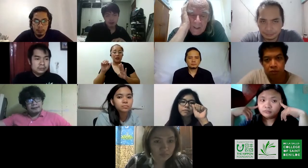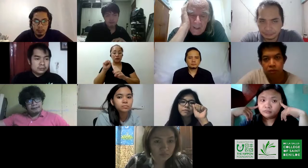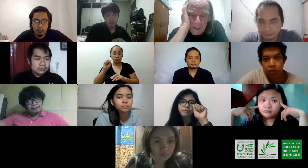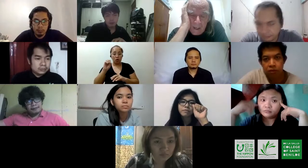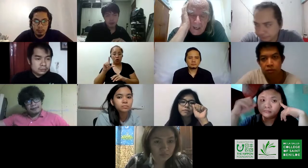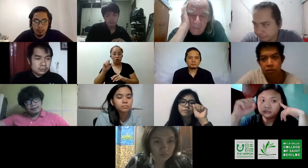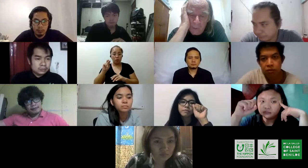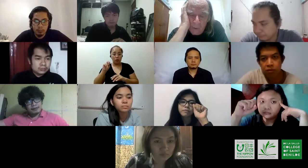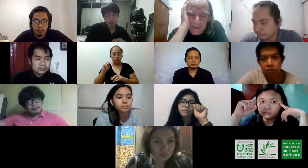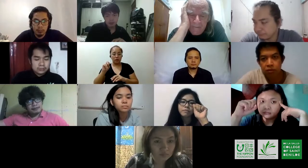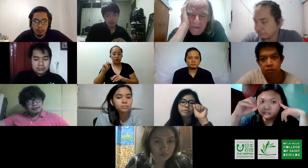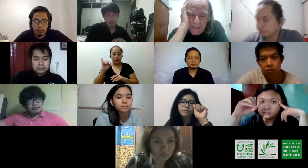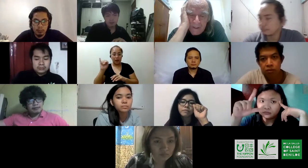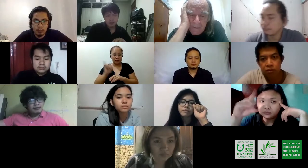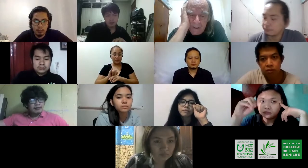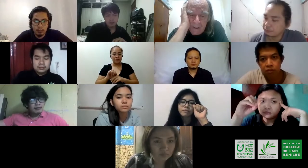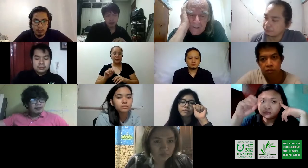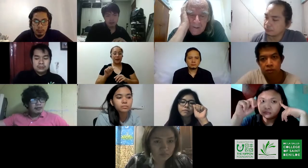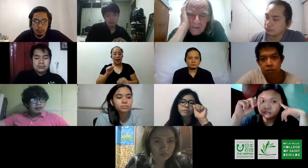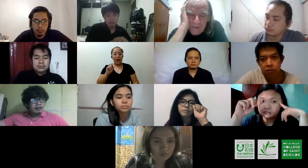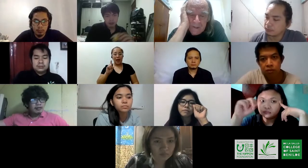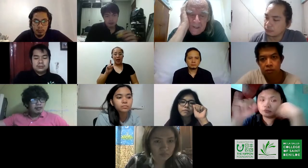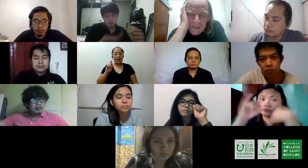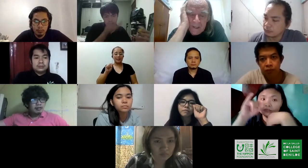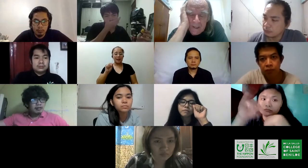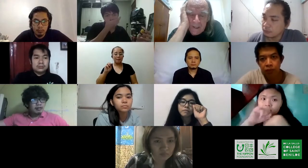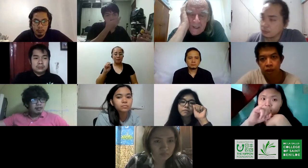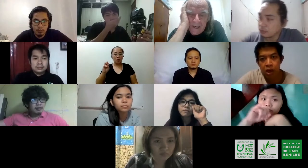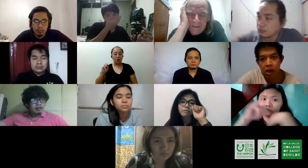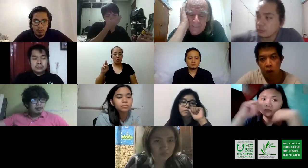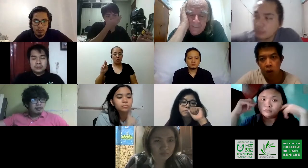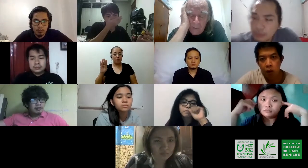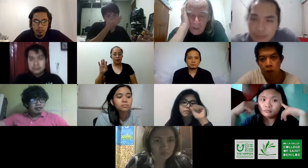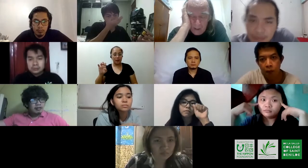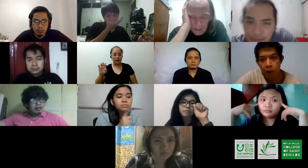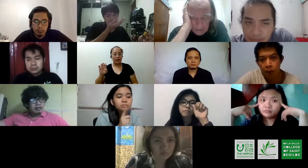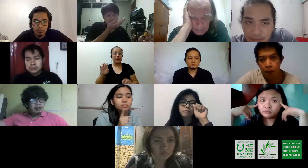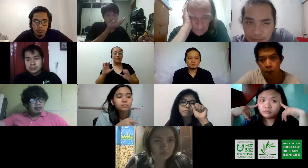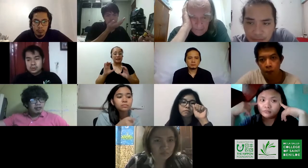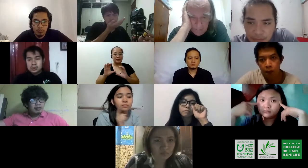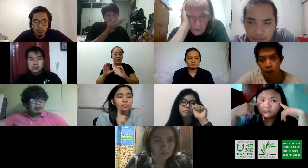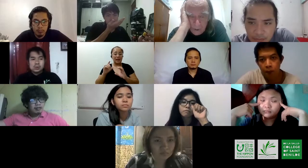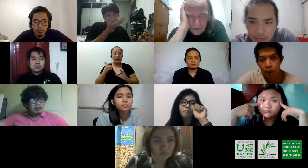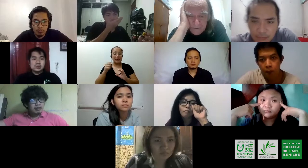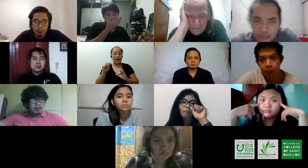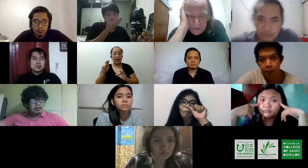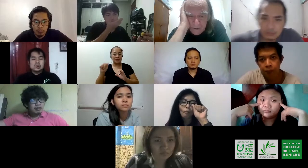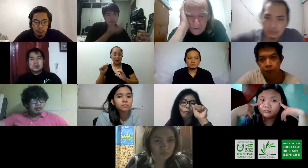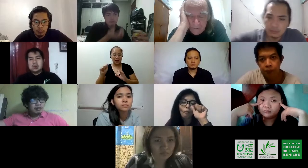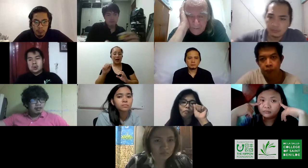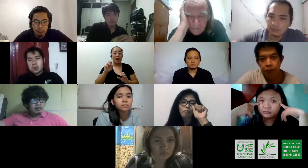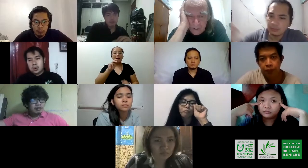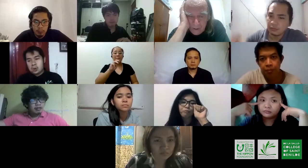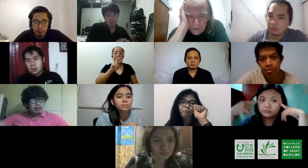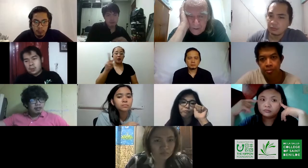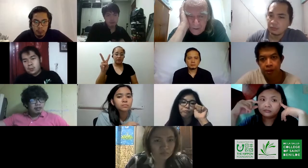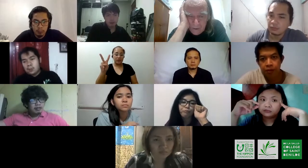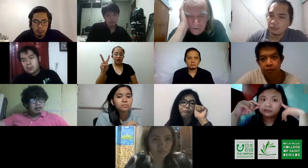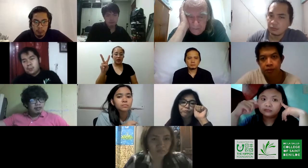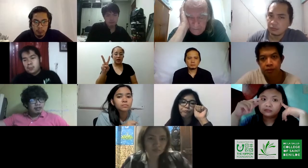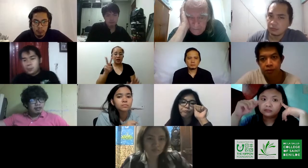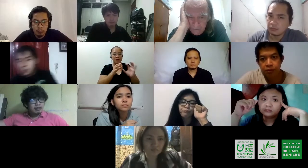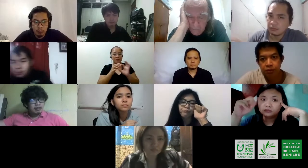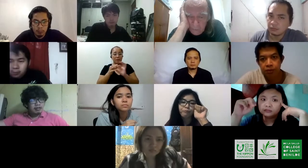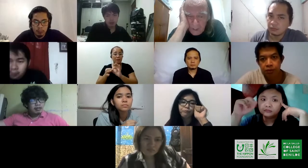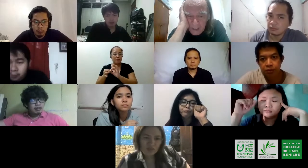Islands. Adamorobe village belongs to C, Ghana. Martha's Vineyard belongs